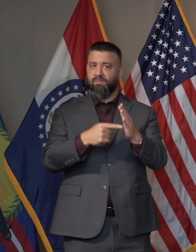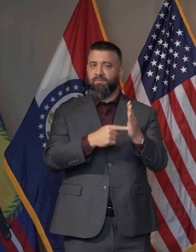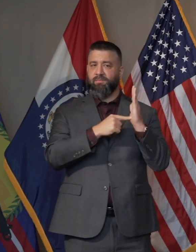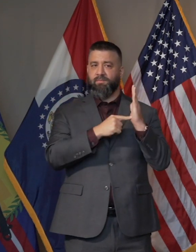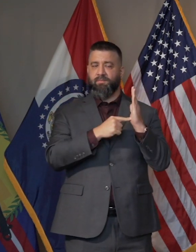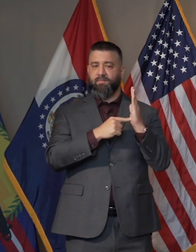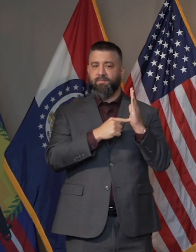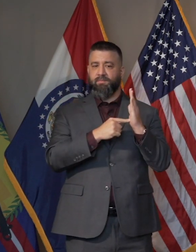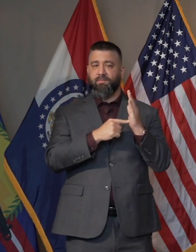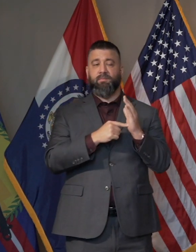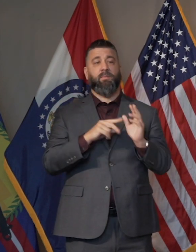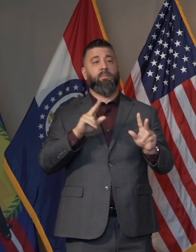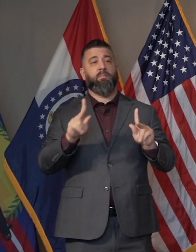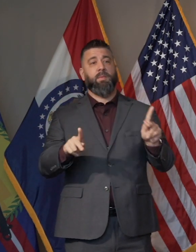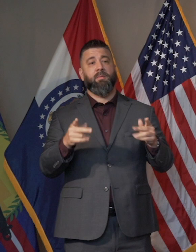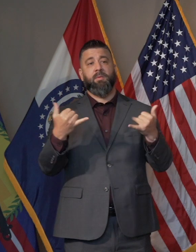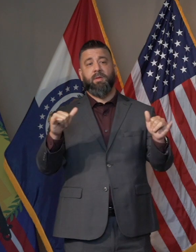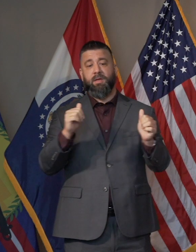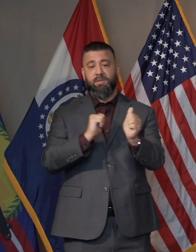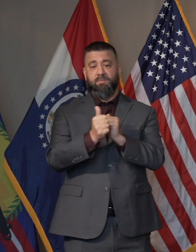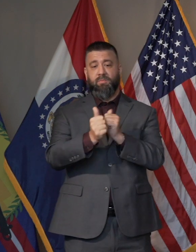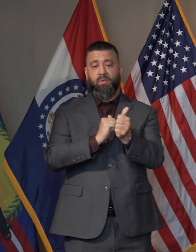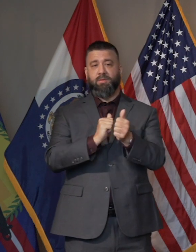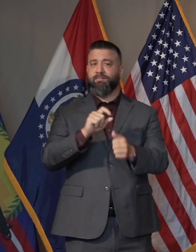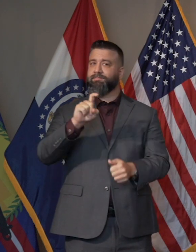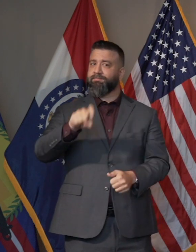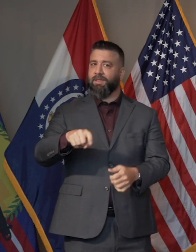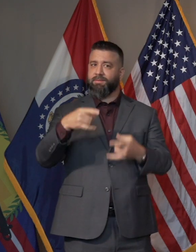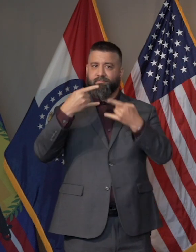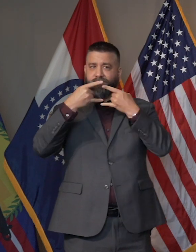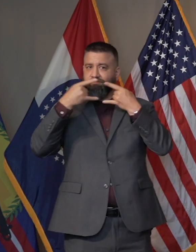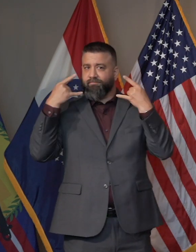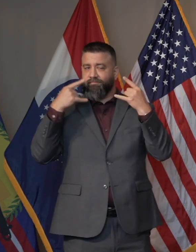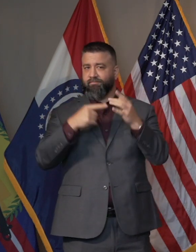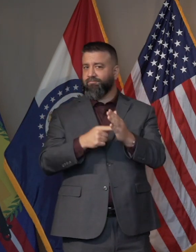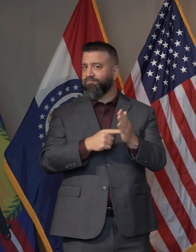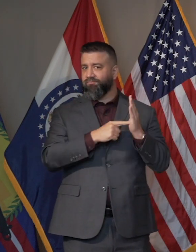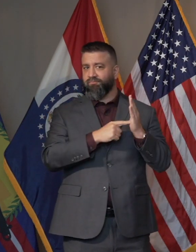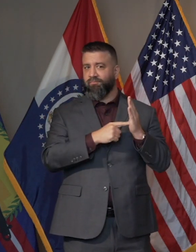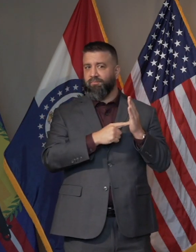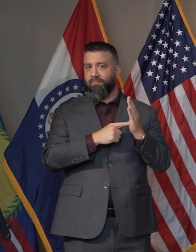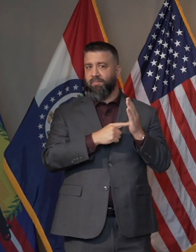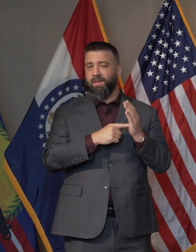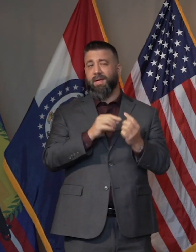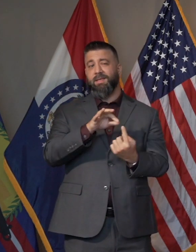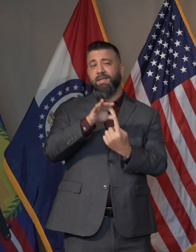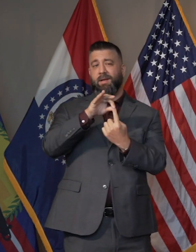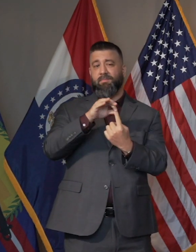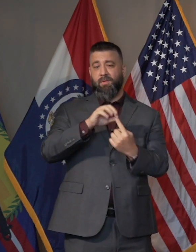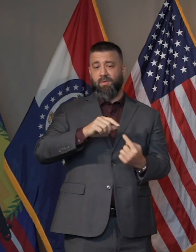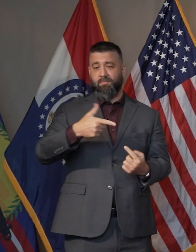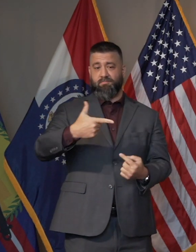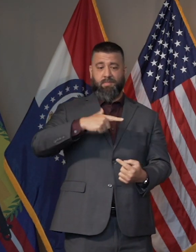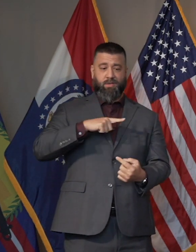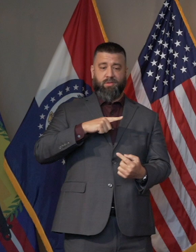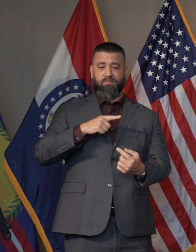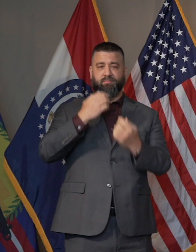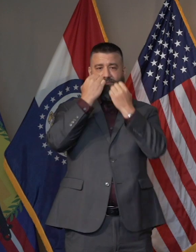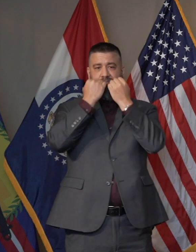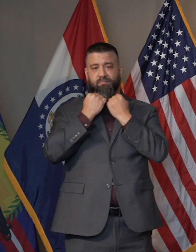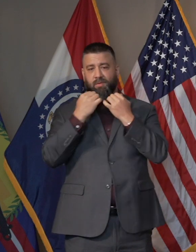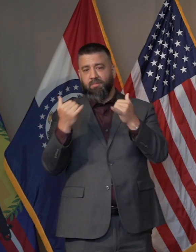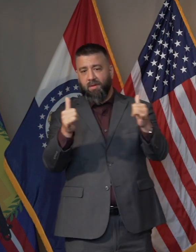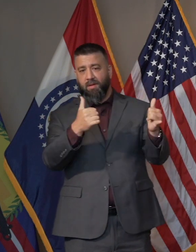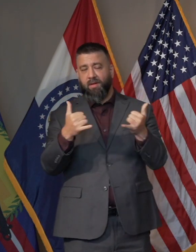Participants in organized sports must wear a face mask unless they're actively playing in a game. And also included are students